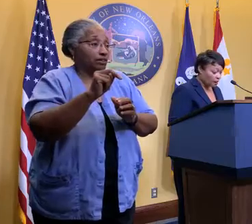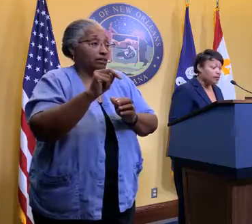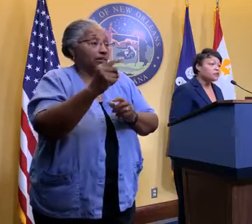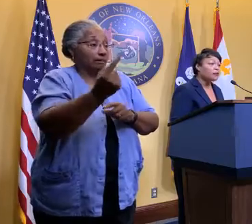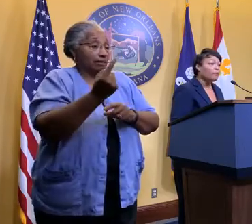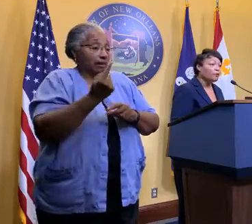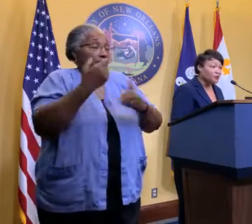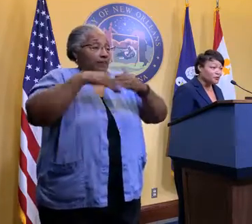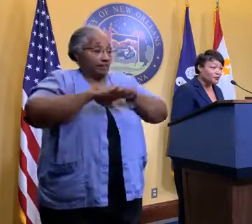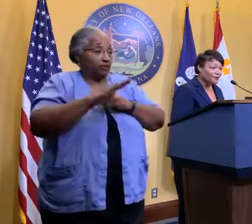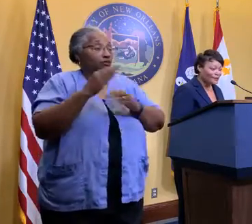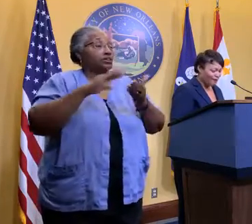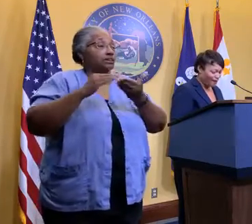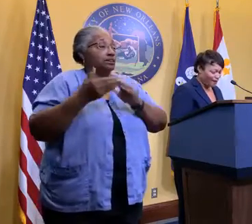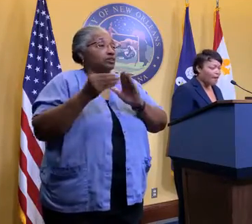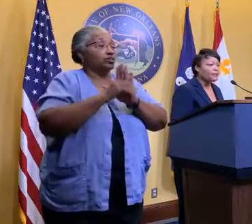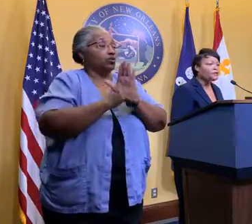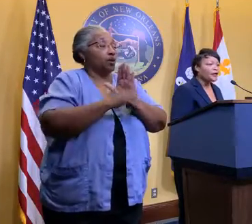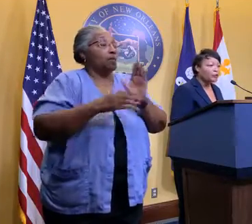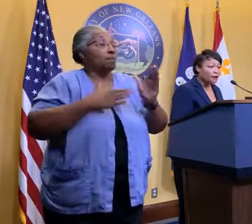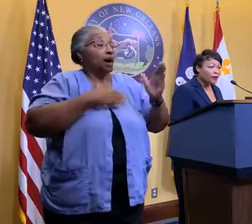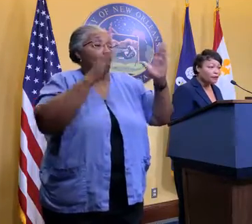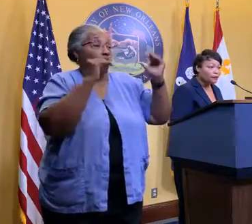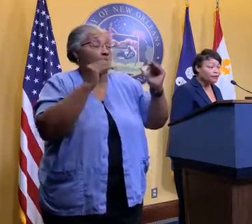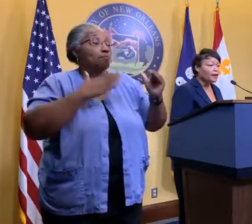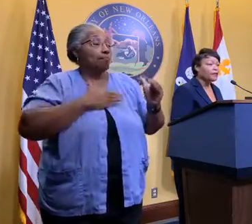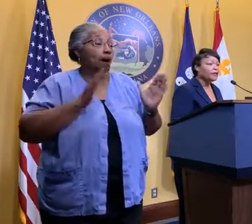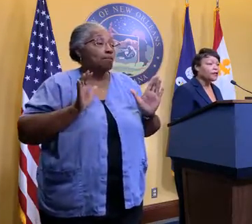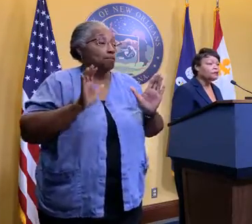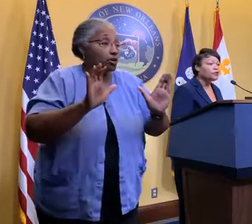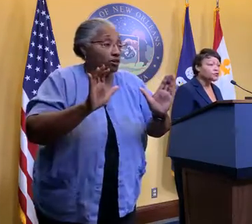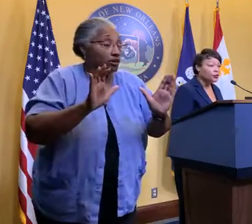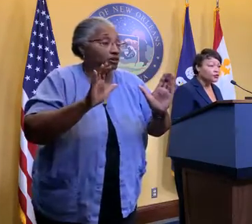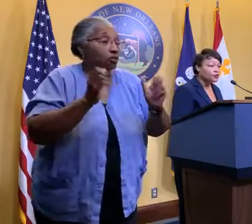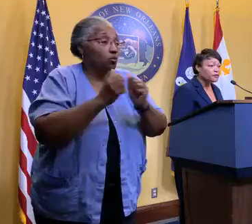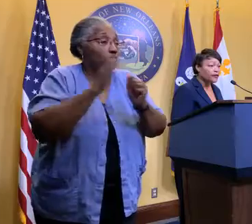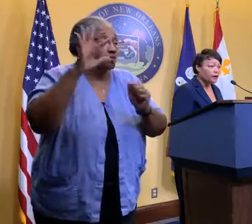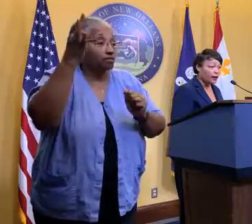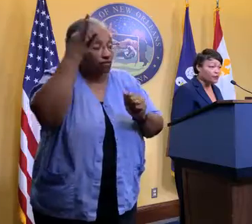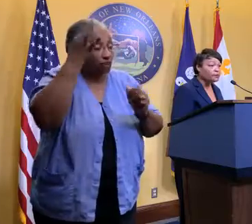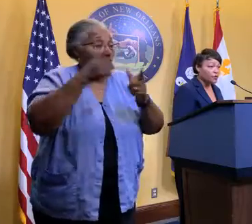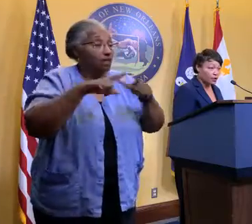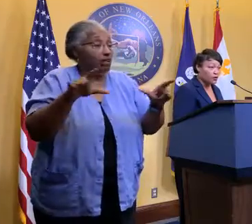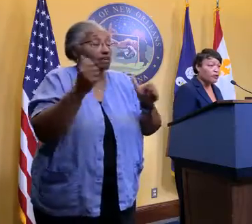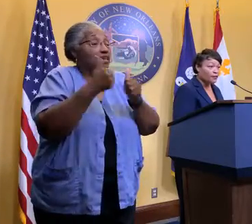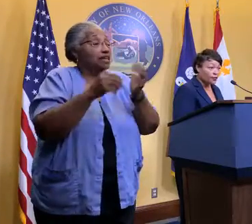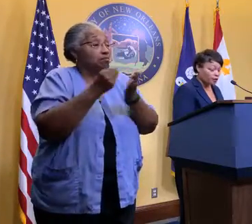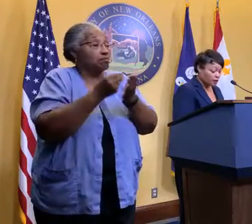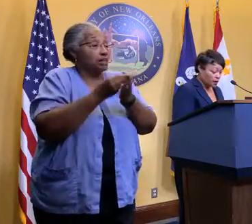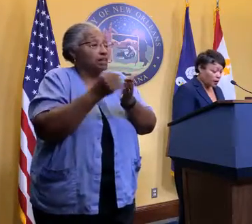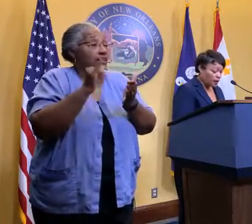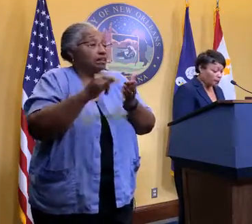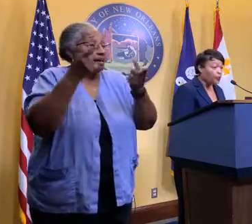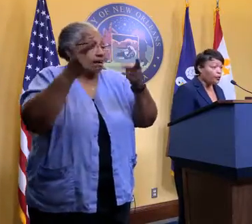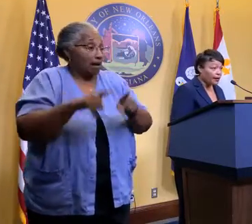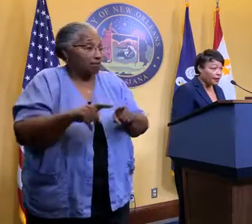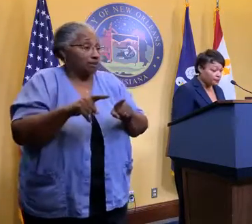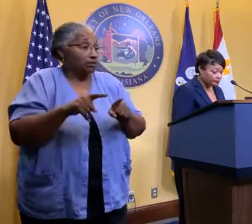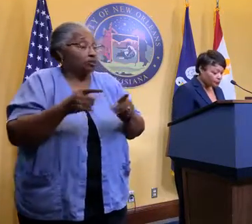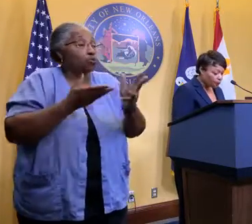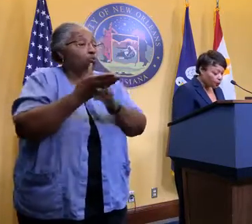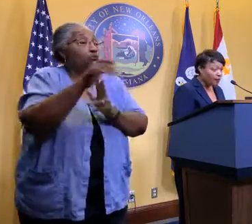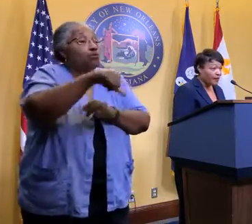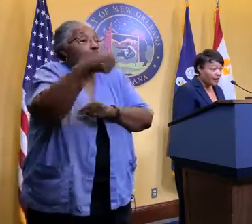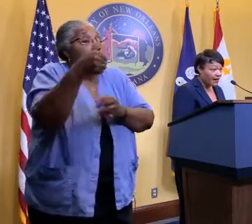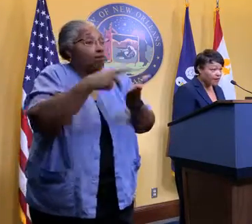hope and it is my push at the federal level that any resources that come, you know, in another